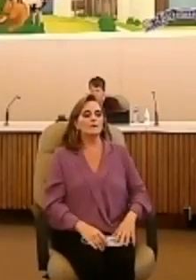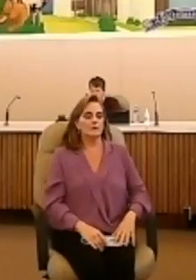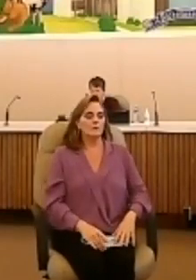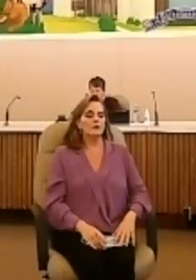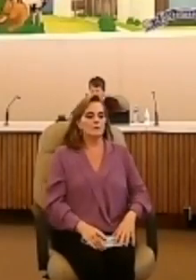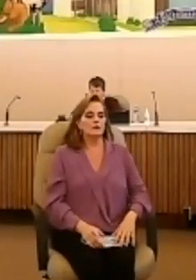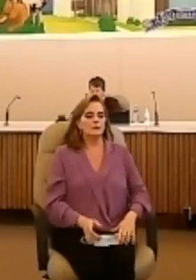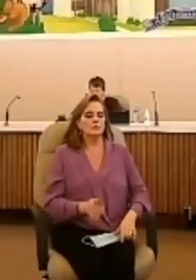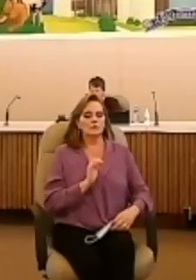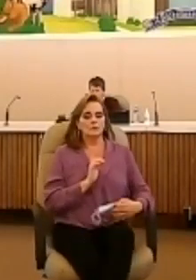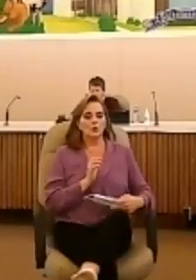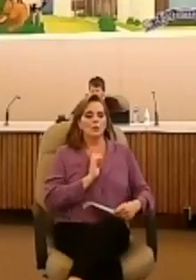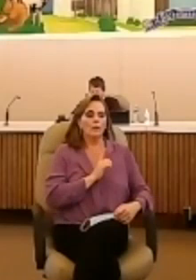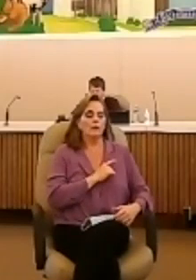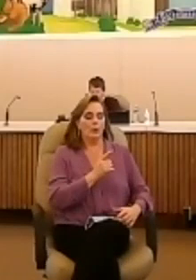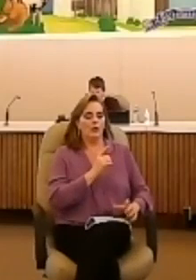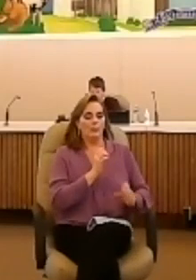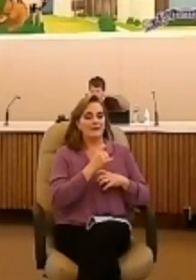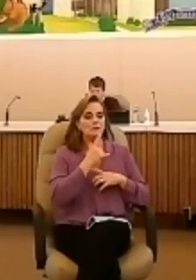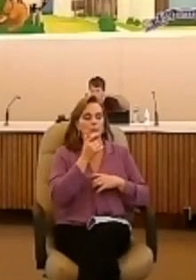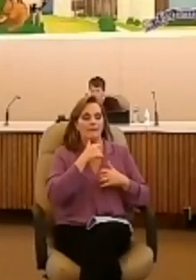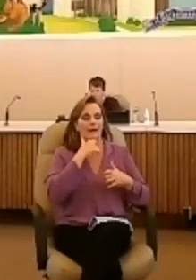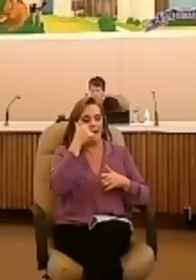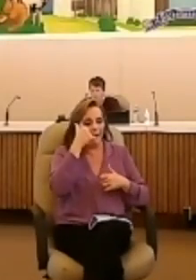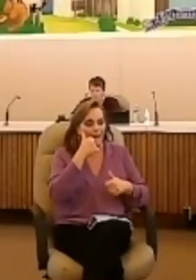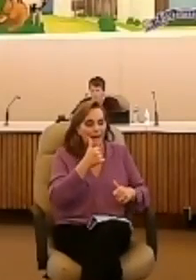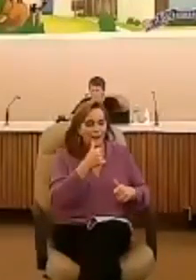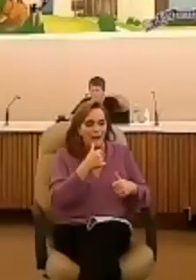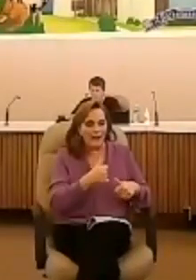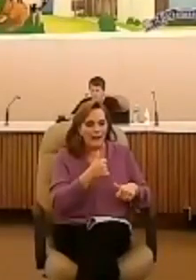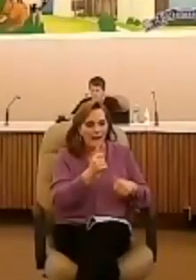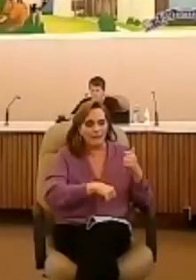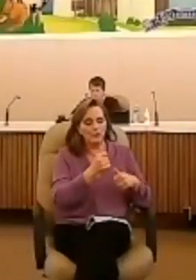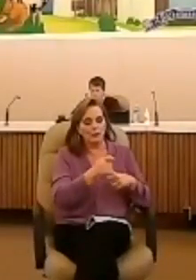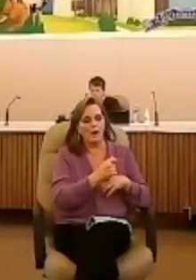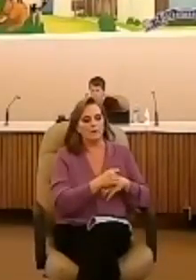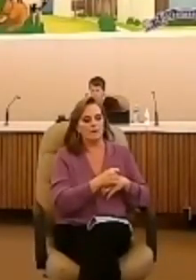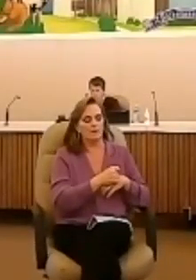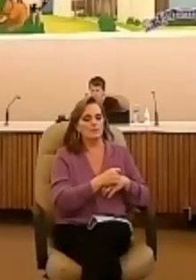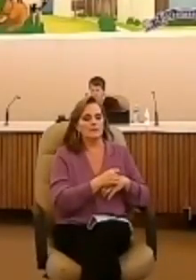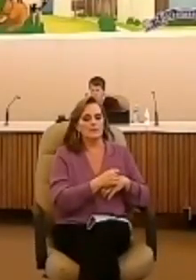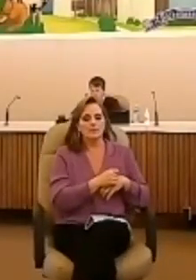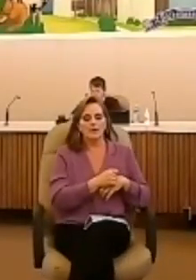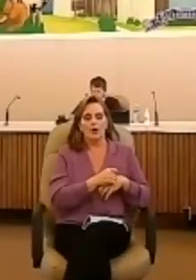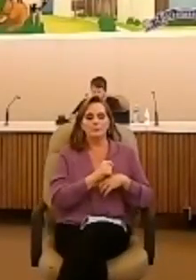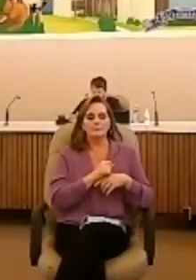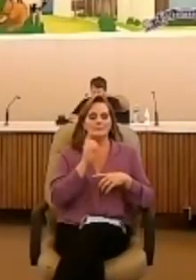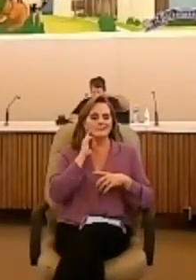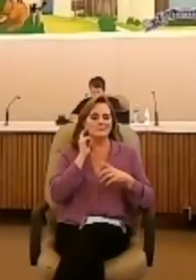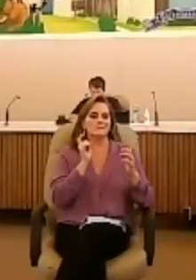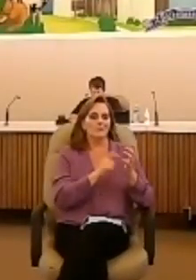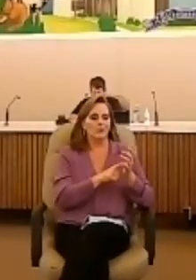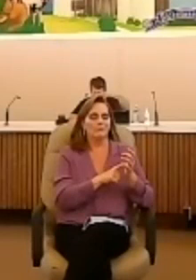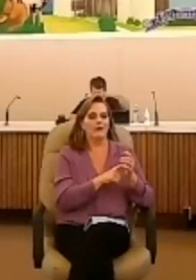broadcast everybody who has been involved here, because this has been quite a thing. So thank you so much. Thank you. Thank you. Thank you. Thank